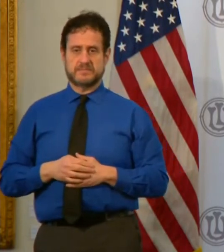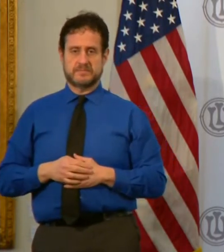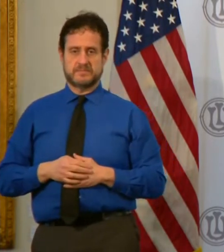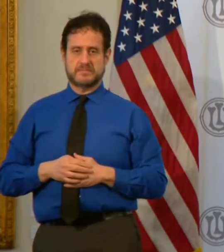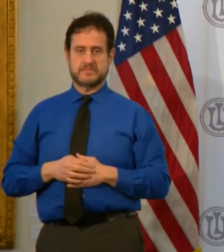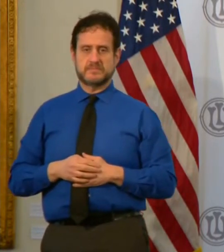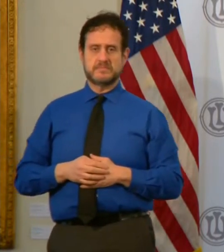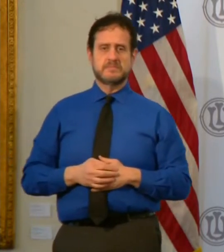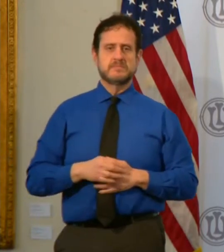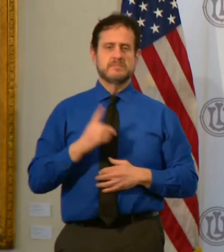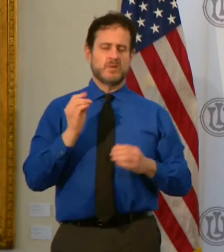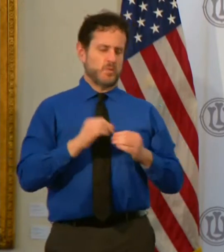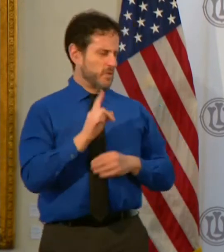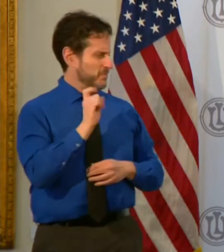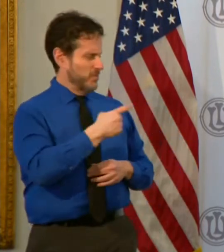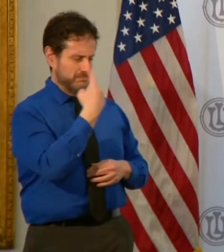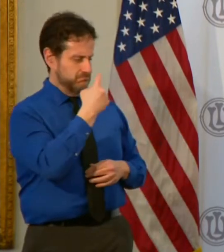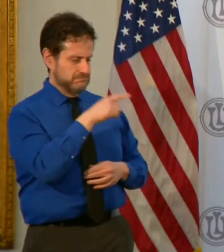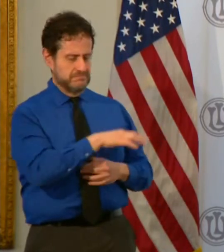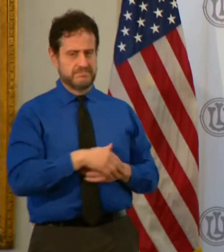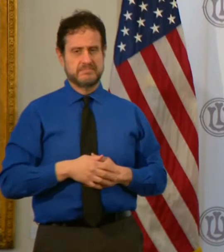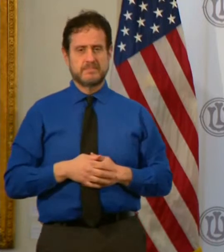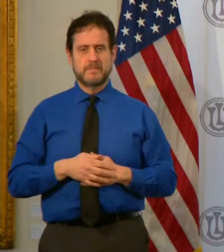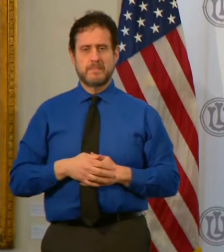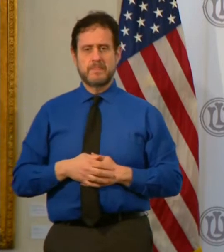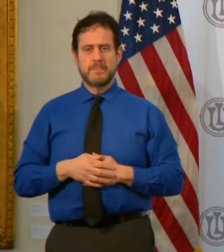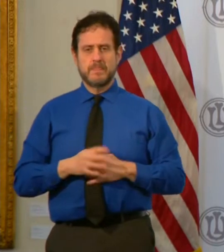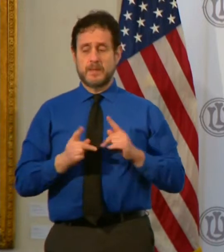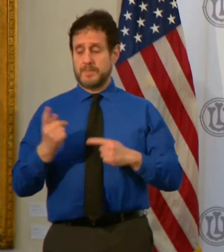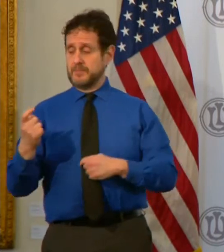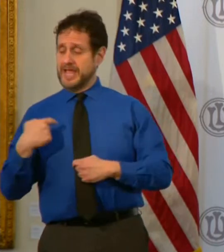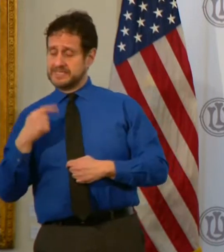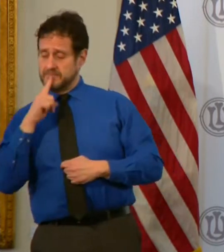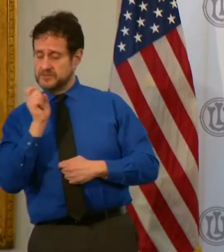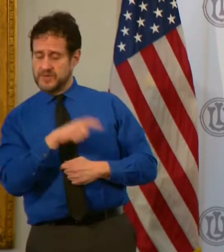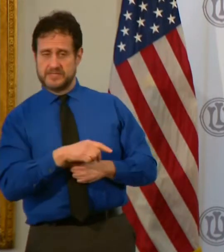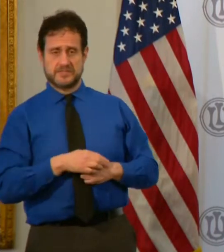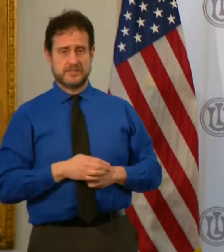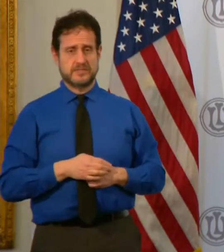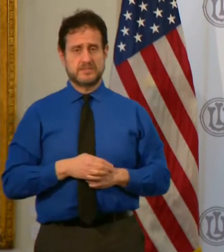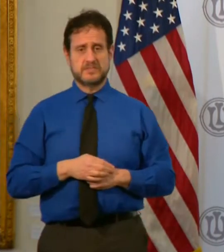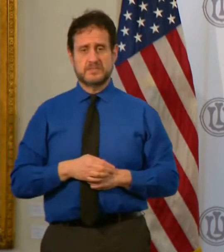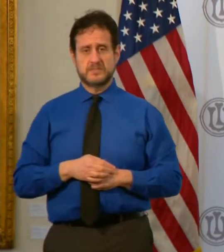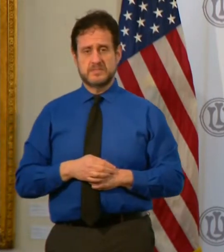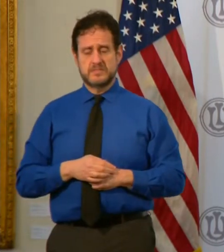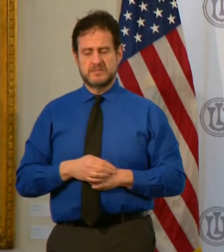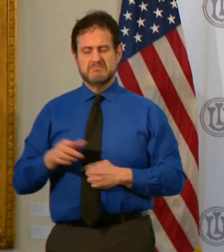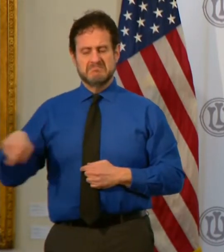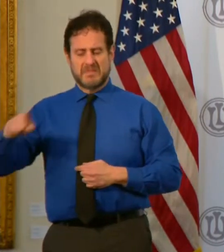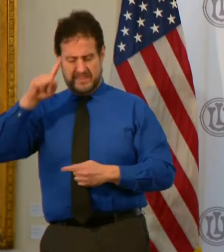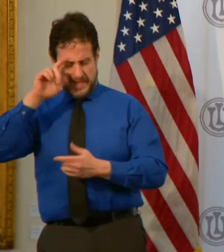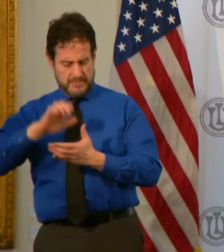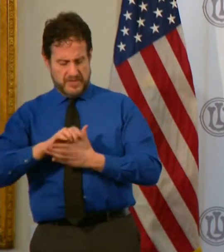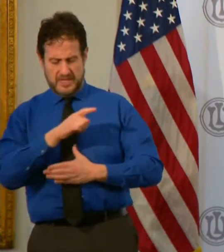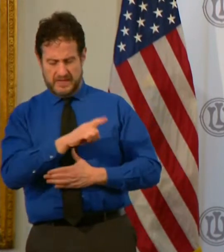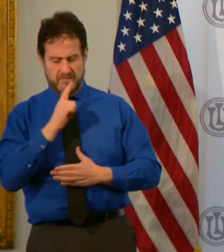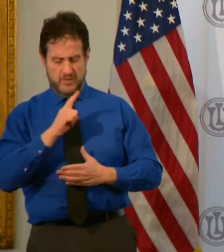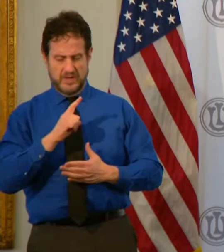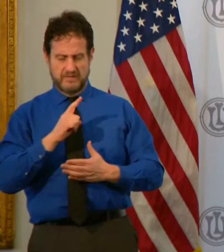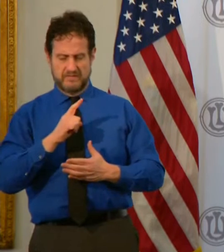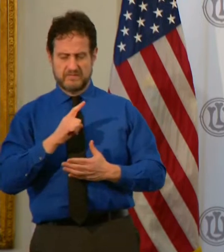Do you mind, just one more? Sure. People are asking me to ask you this. They believe that you have